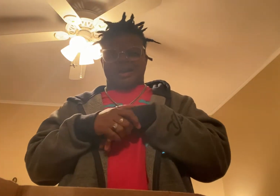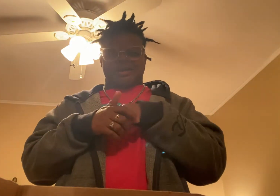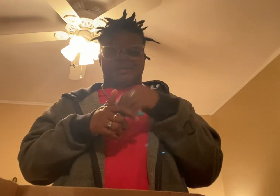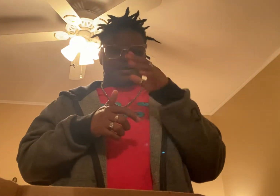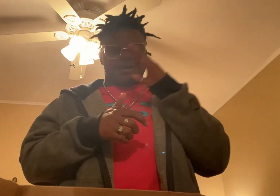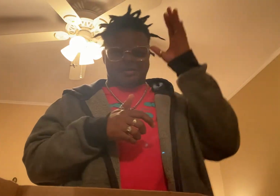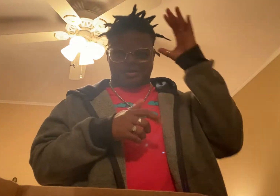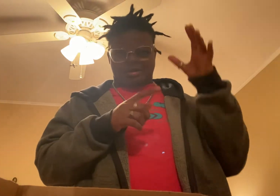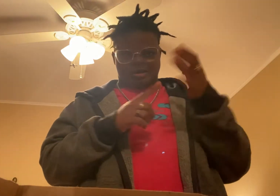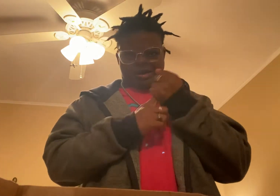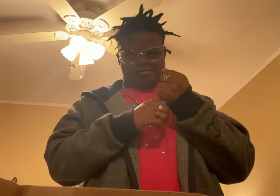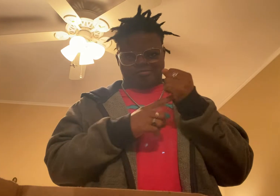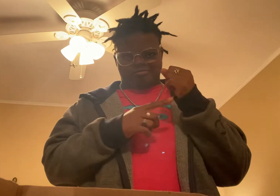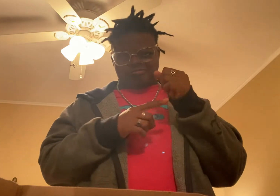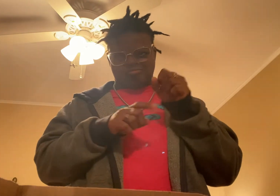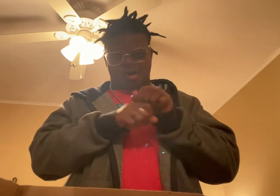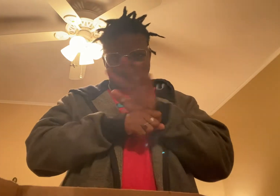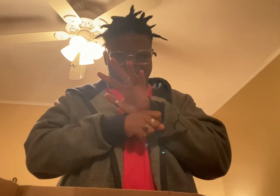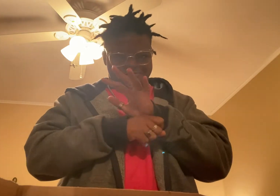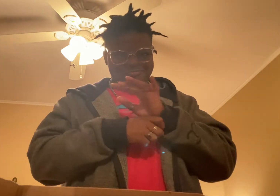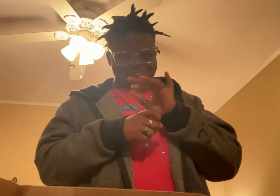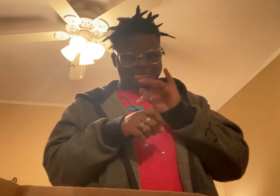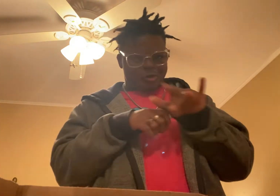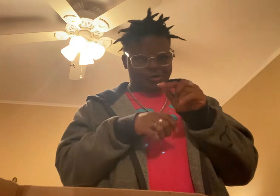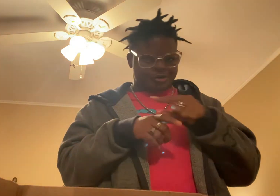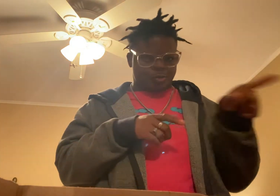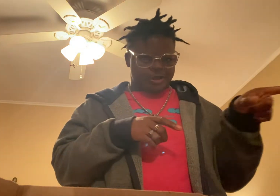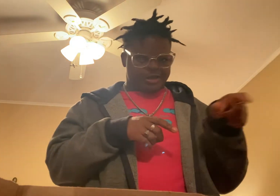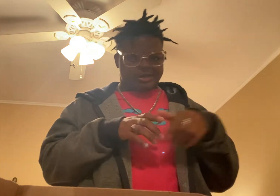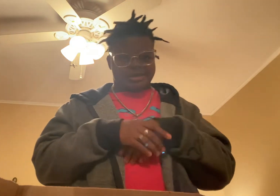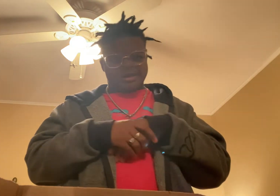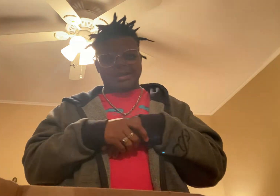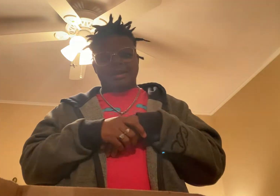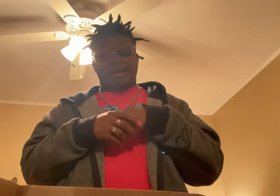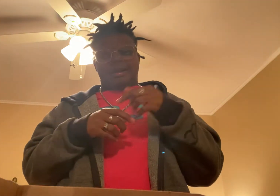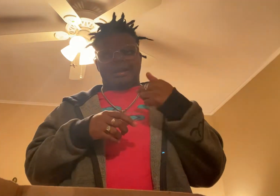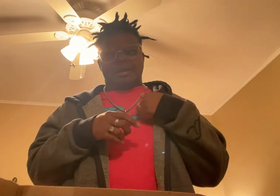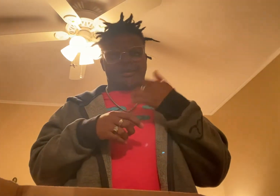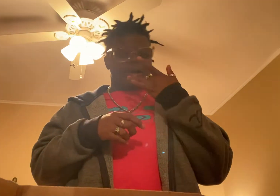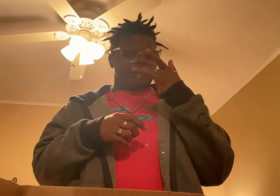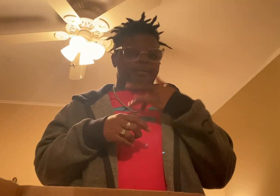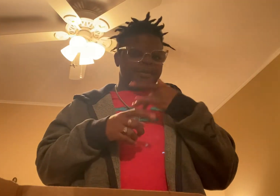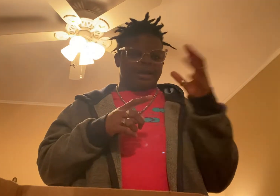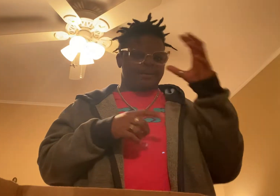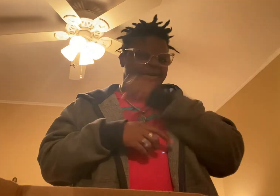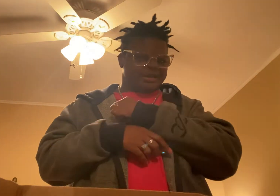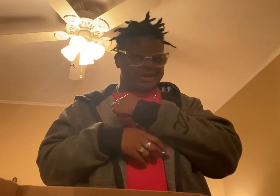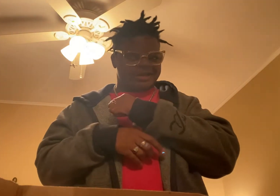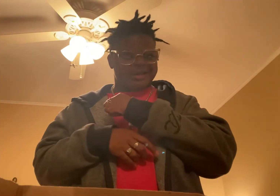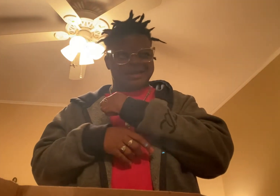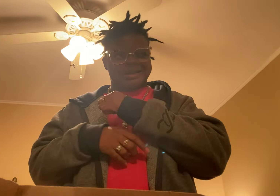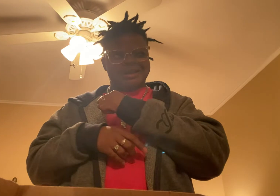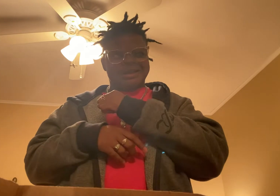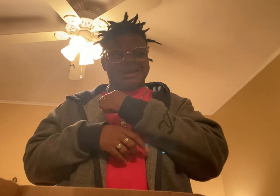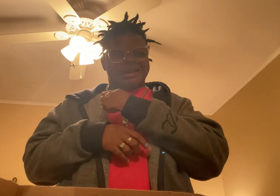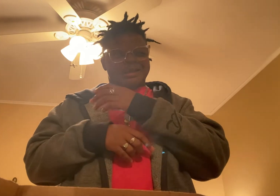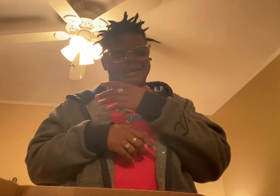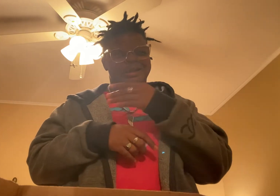And my parents got COVID earlier in the week. And luckily for me, I missed it.